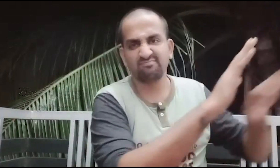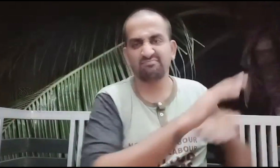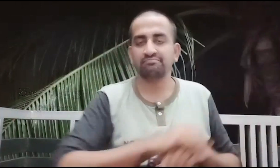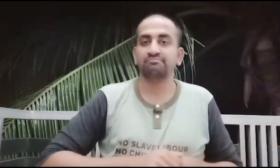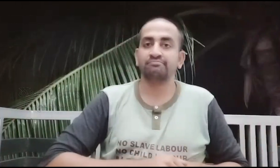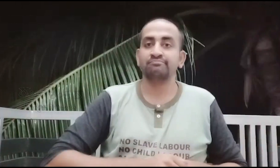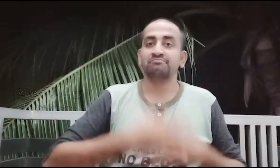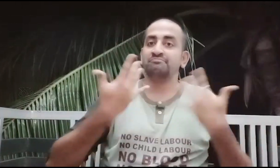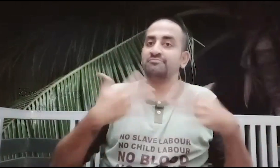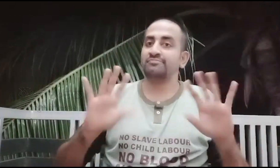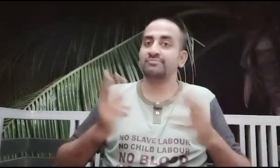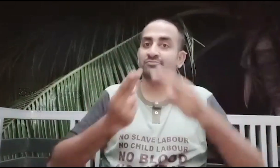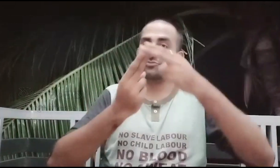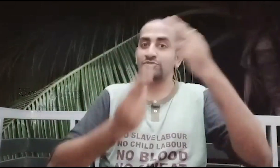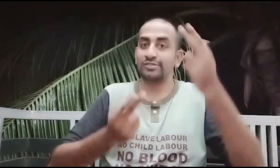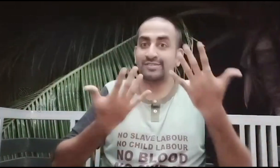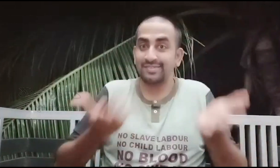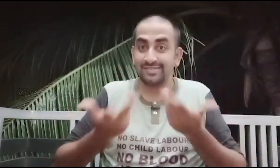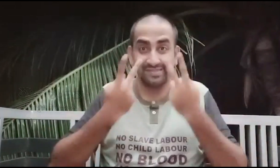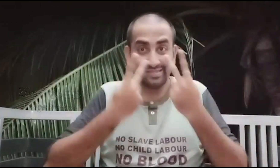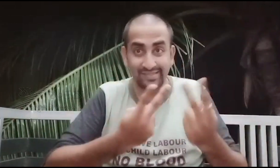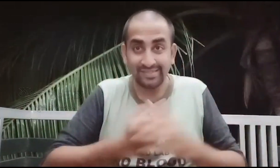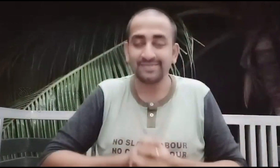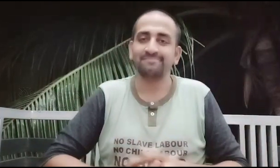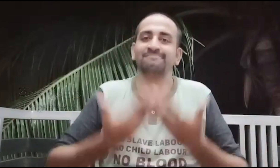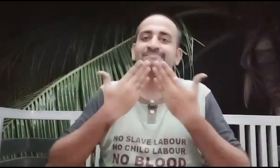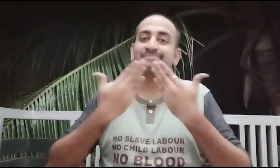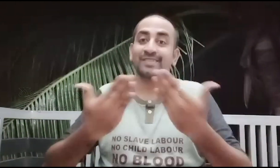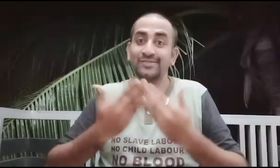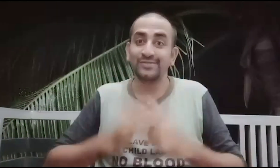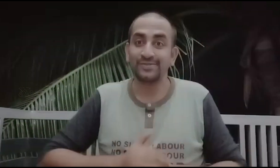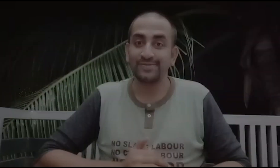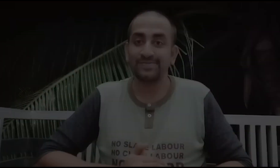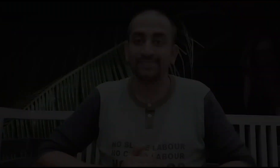lived happily ever after. That was the end of my story. Thank you.